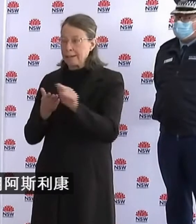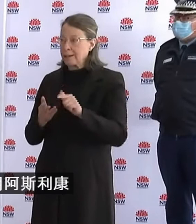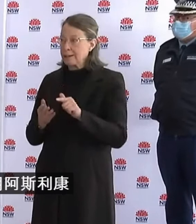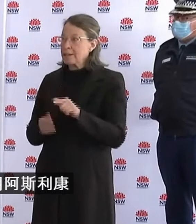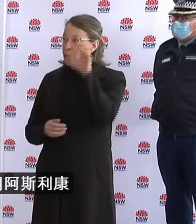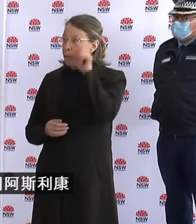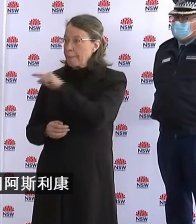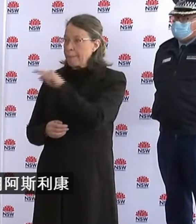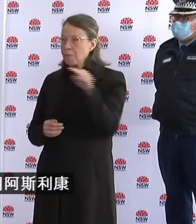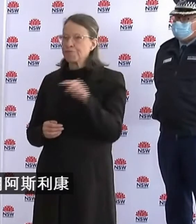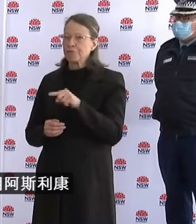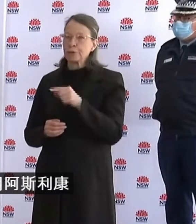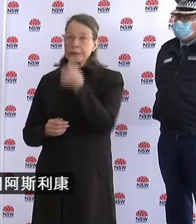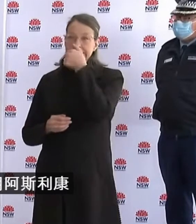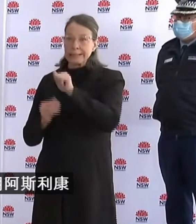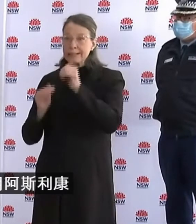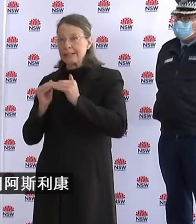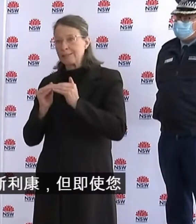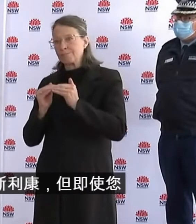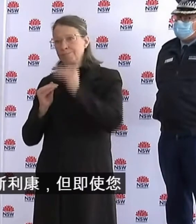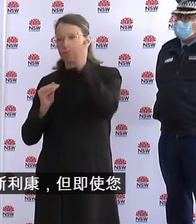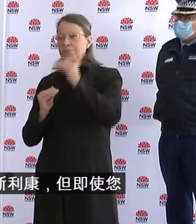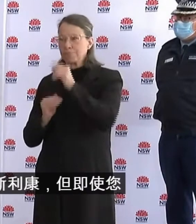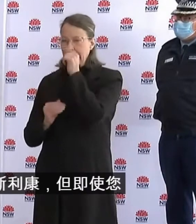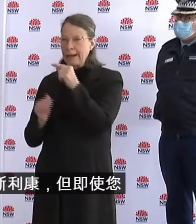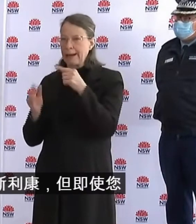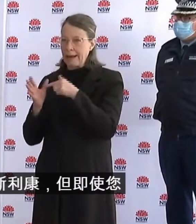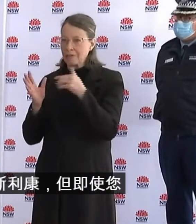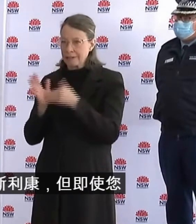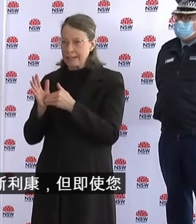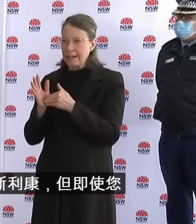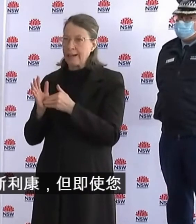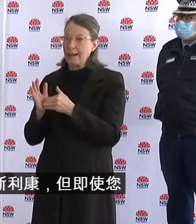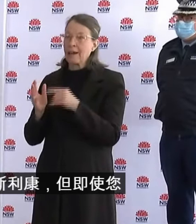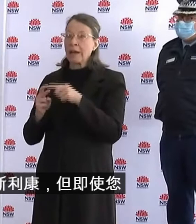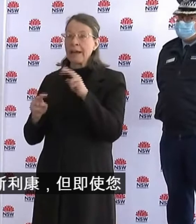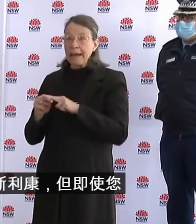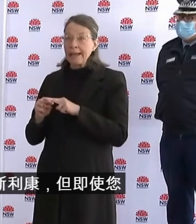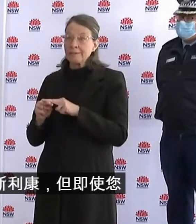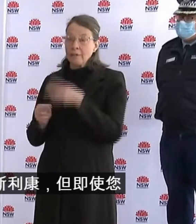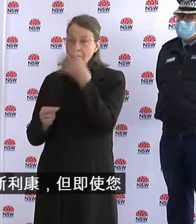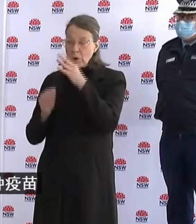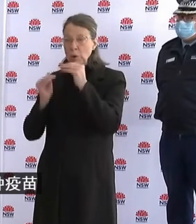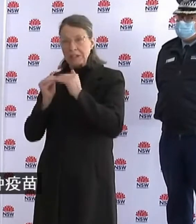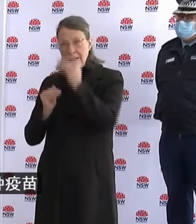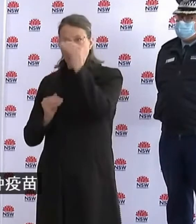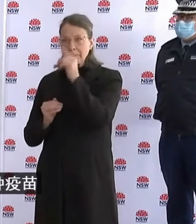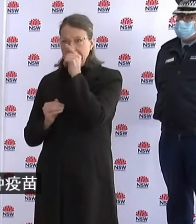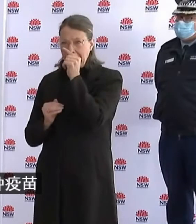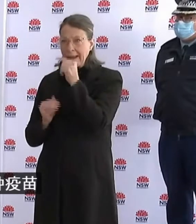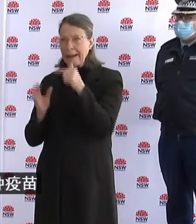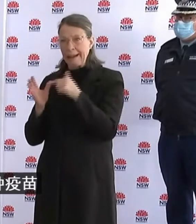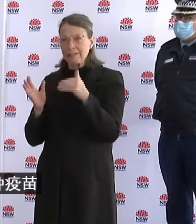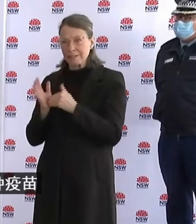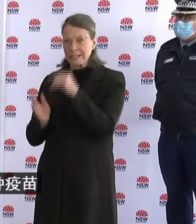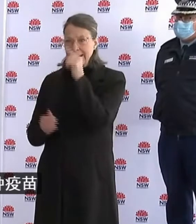obviously, AstraZeneca is available. If you're over 40, New South Wales Health can provide you with AstraZeneca. But even if you're under 40 and you really